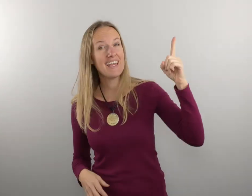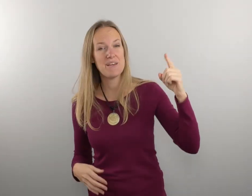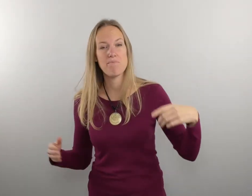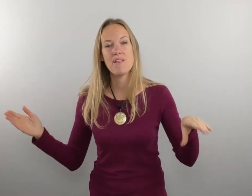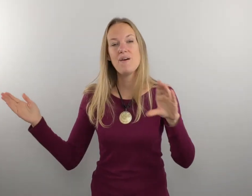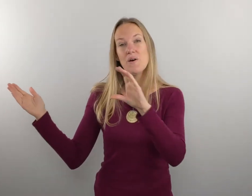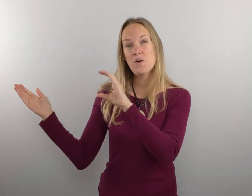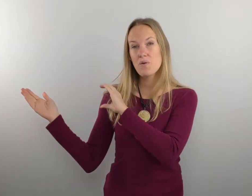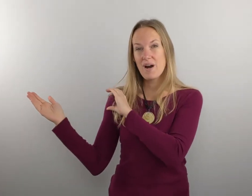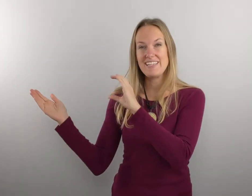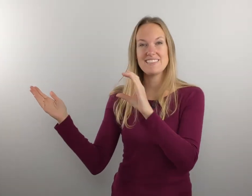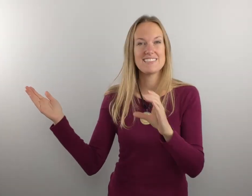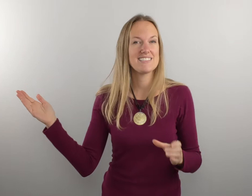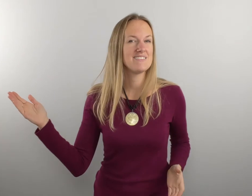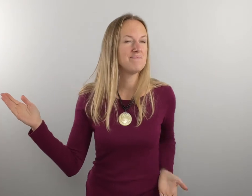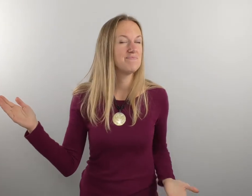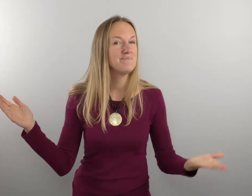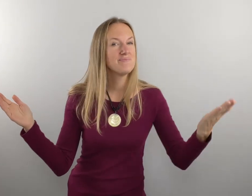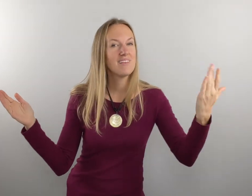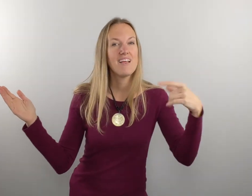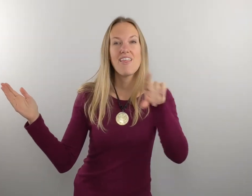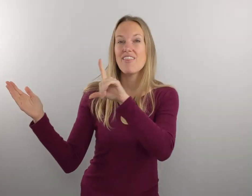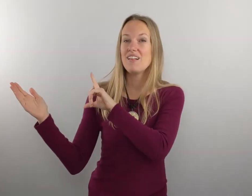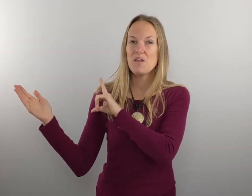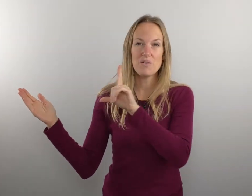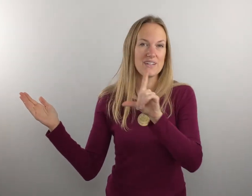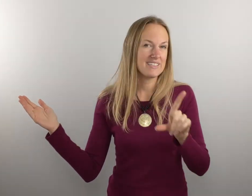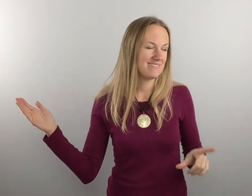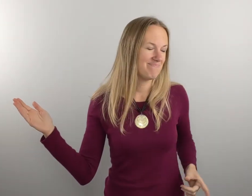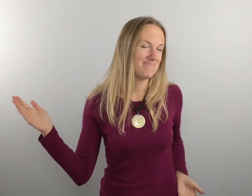him, Christ the Lord.